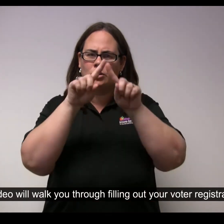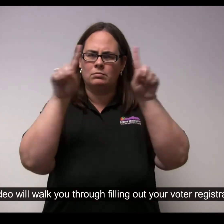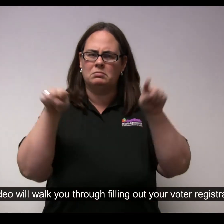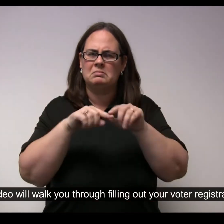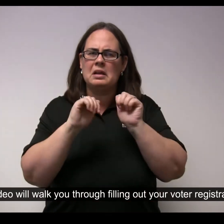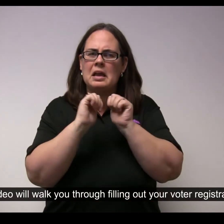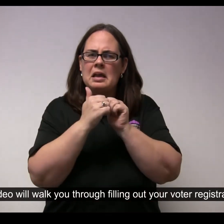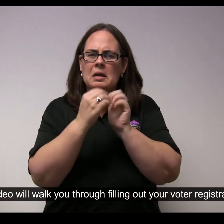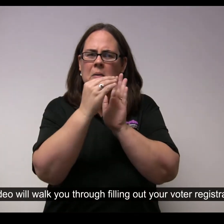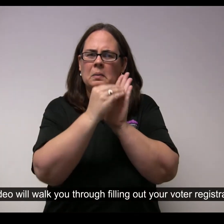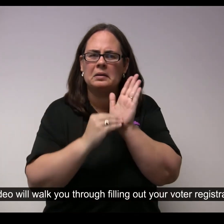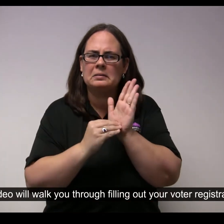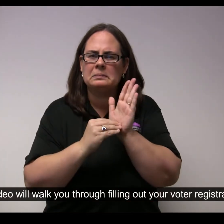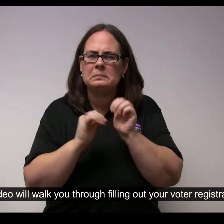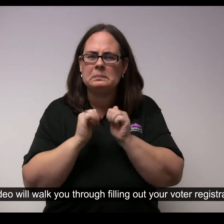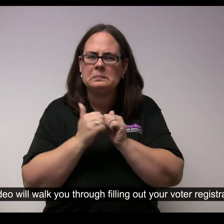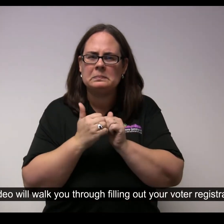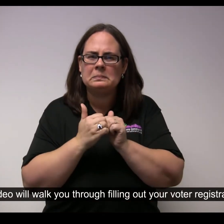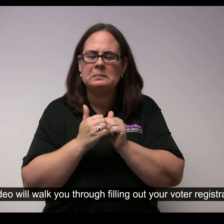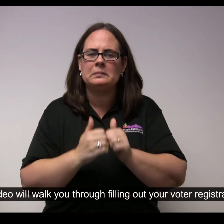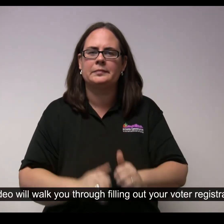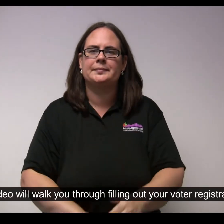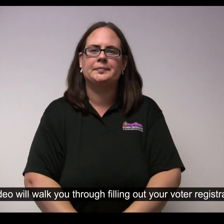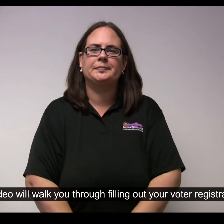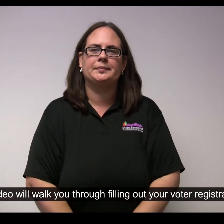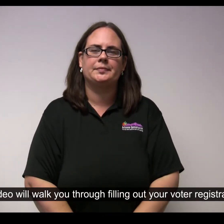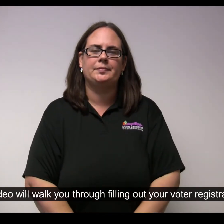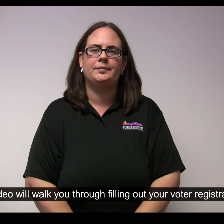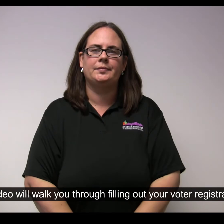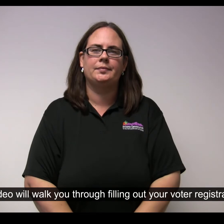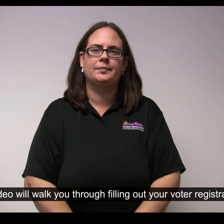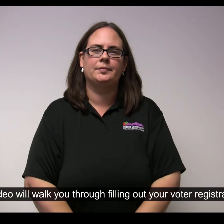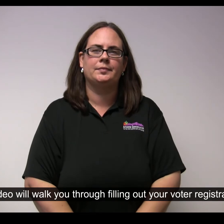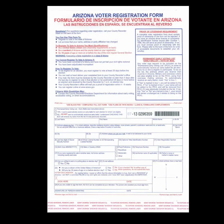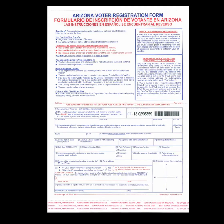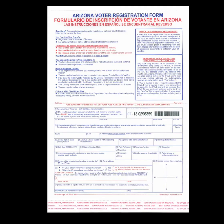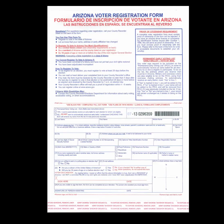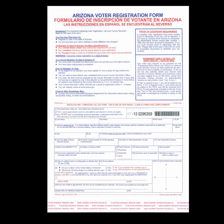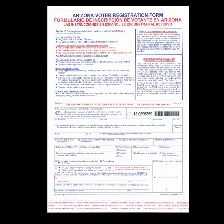This video will walk you through filling out your voter registration form.